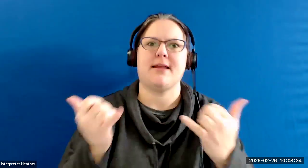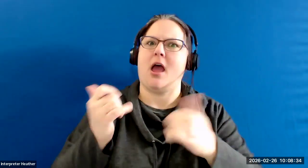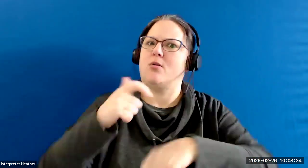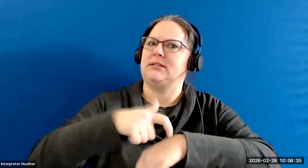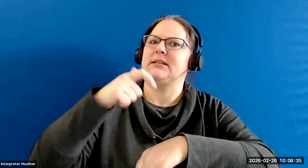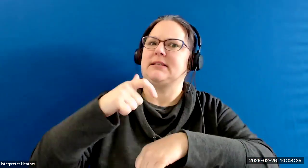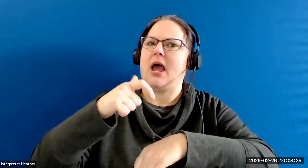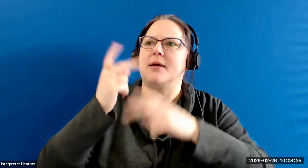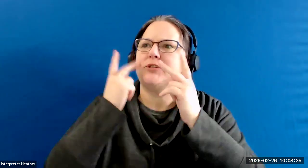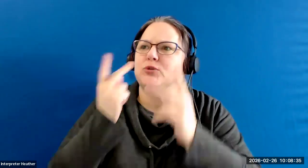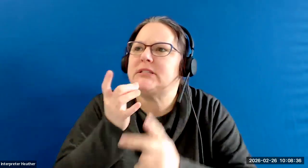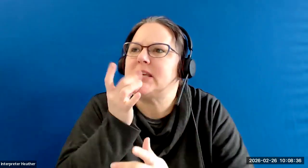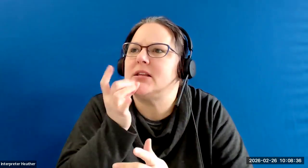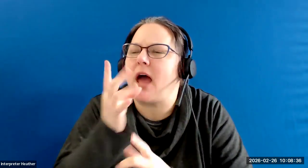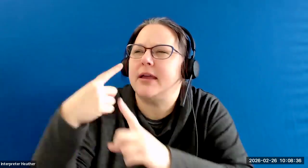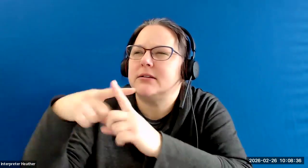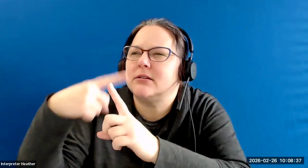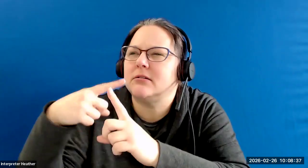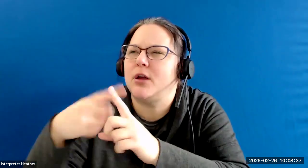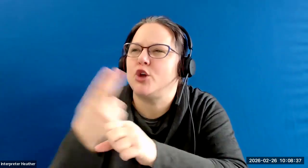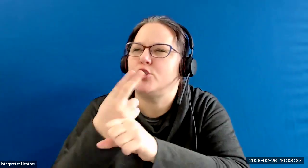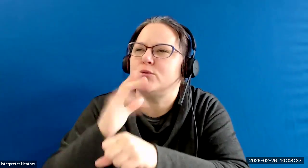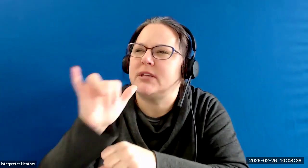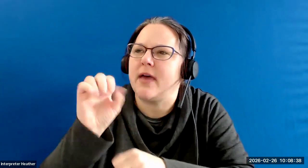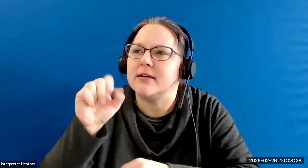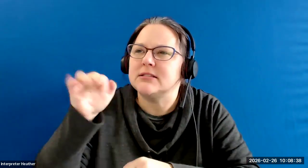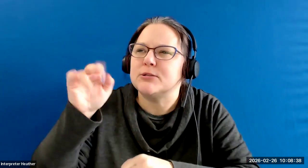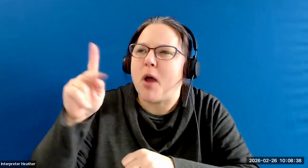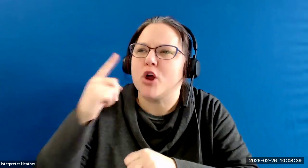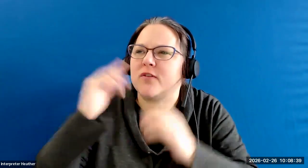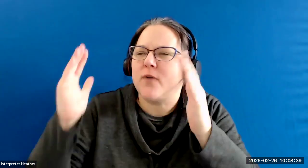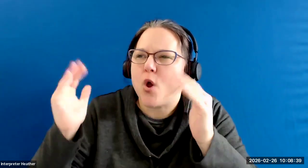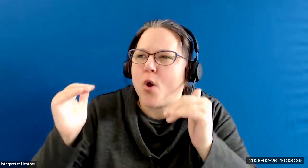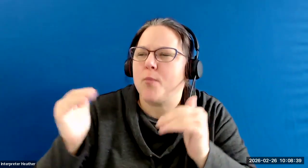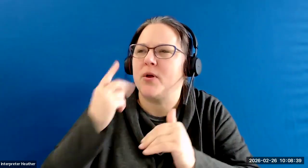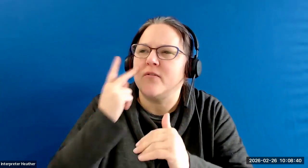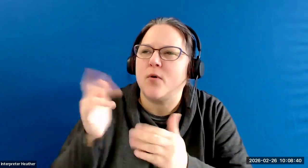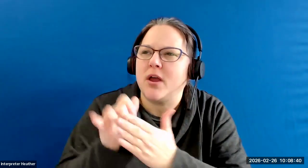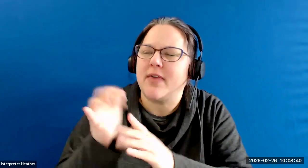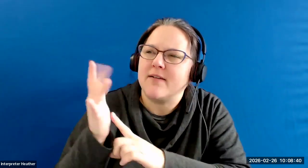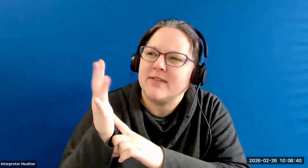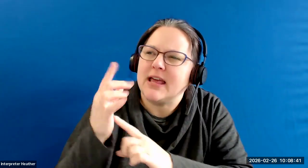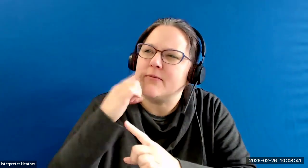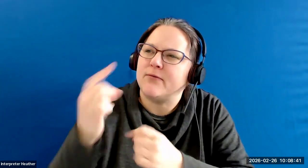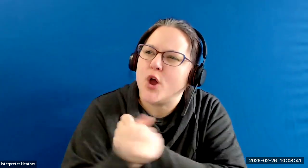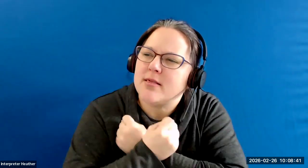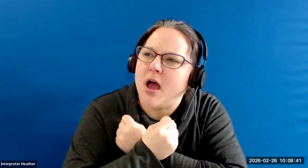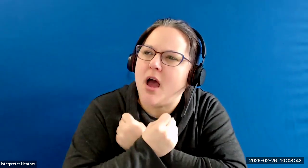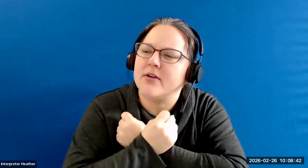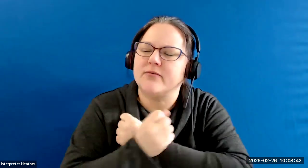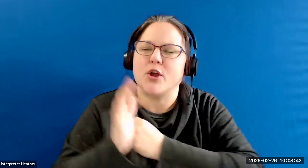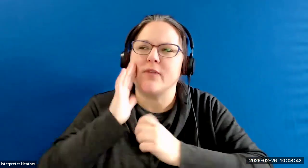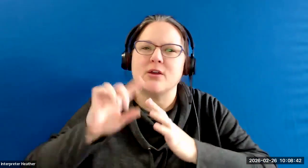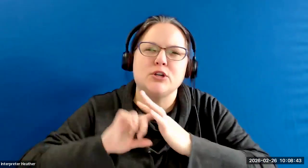it. Using a spark of hope, kindle the flame of love, ignite the